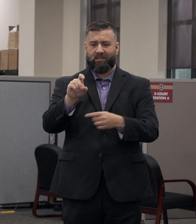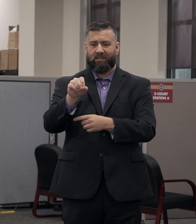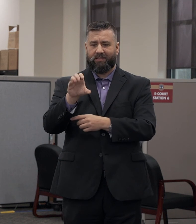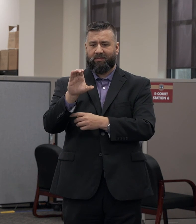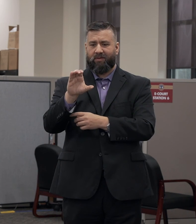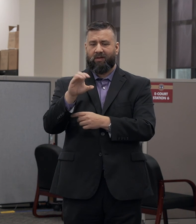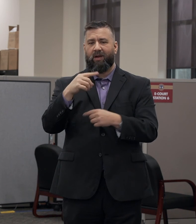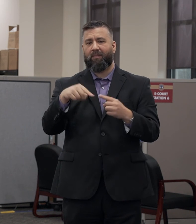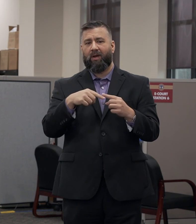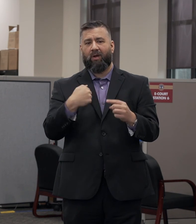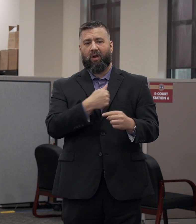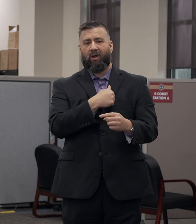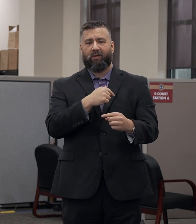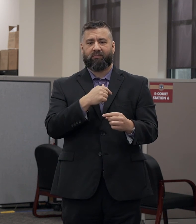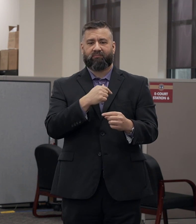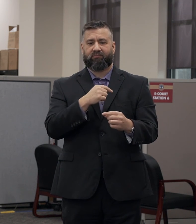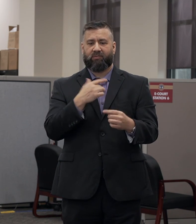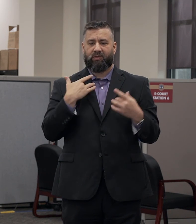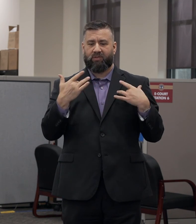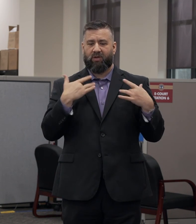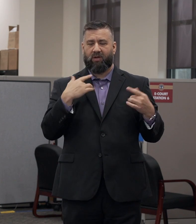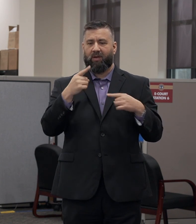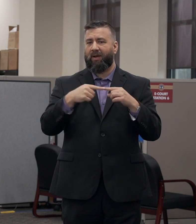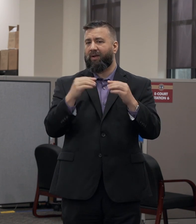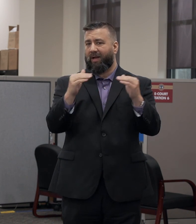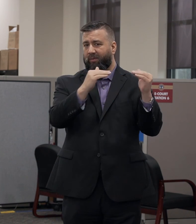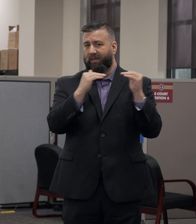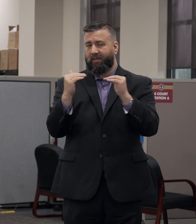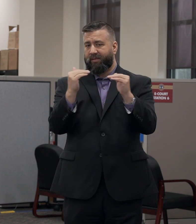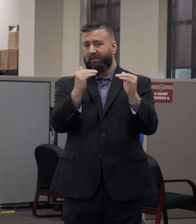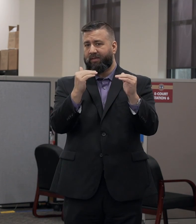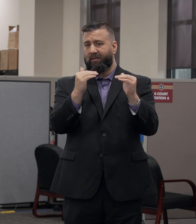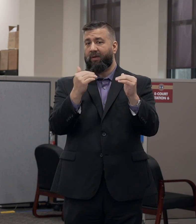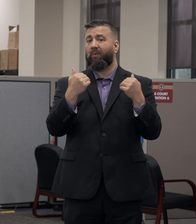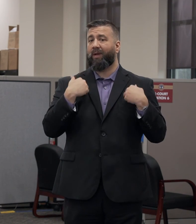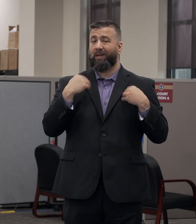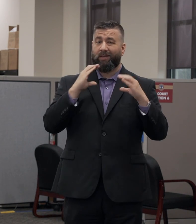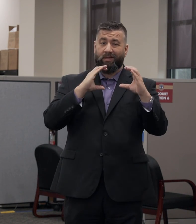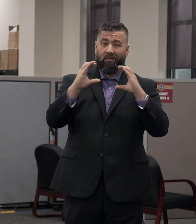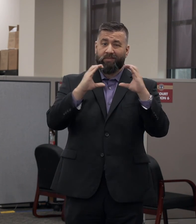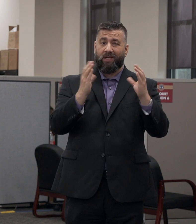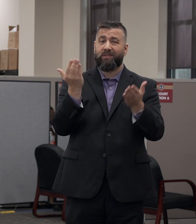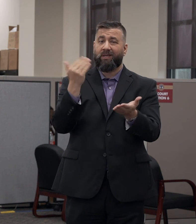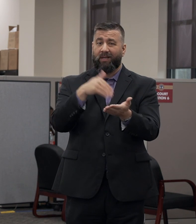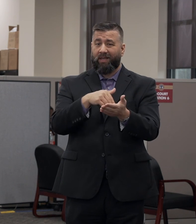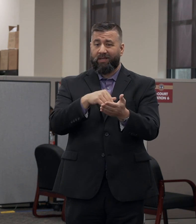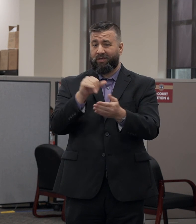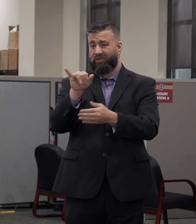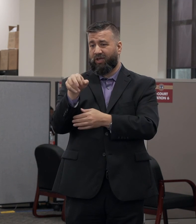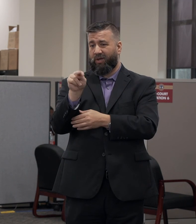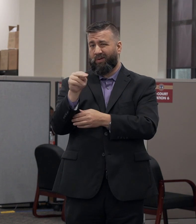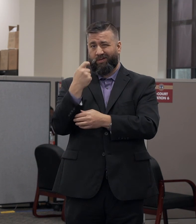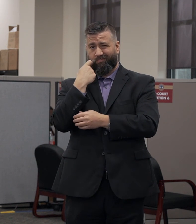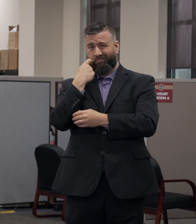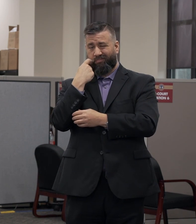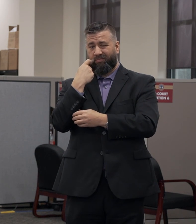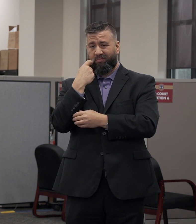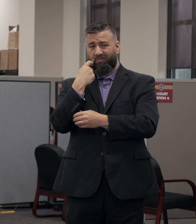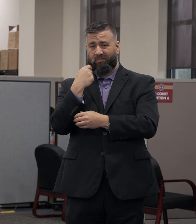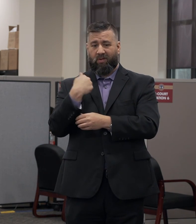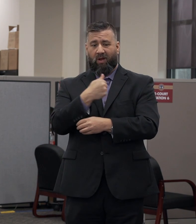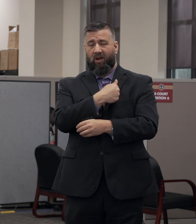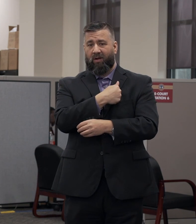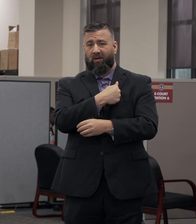our concern about equity. We had that conversation again in January. Our State Department of Health